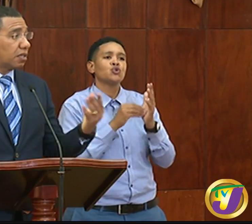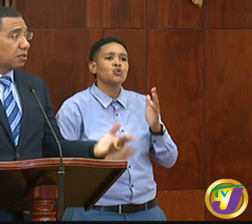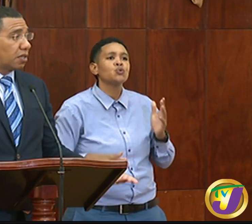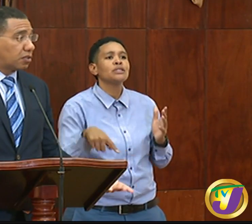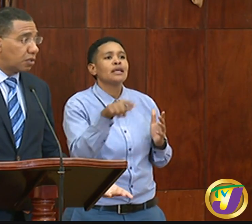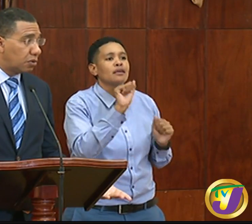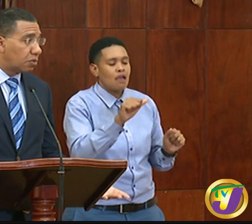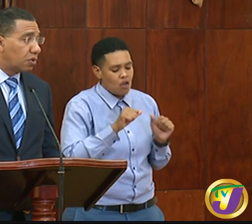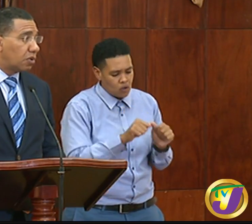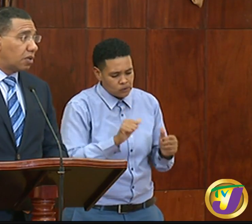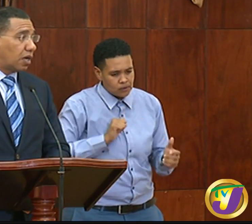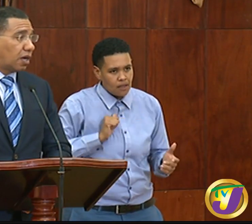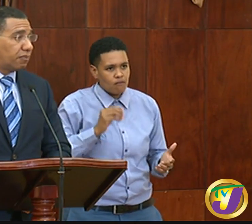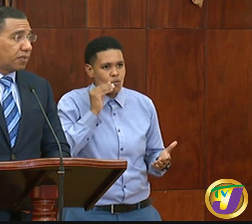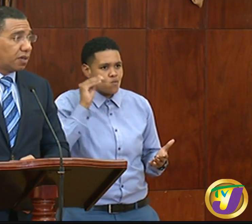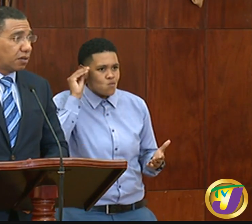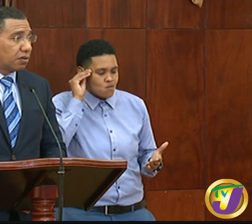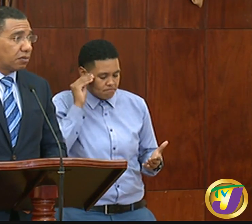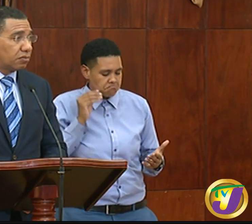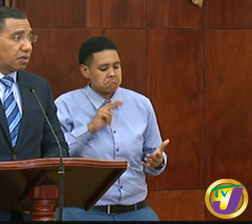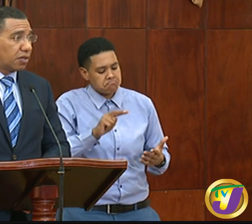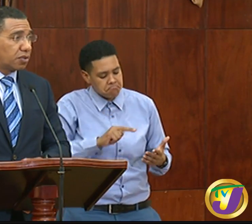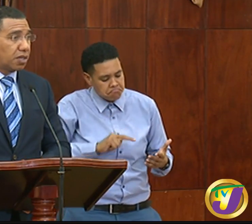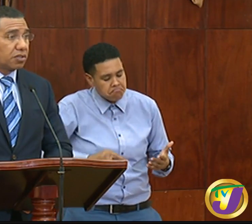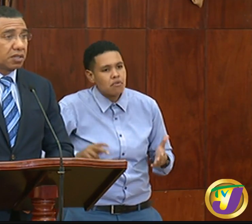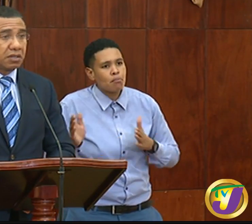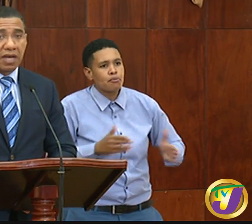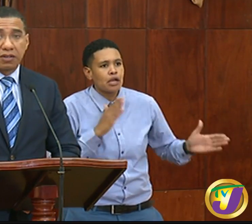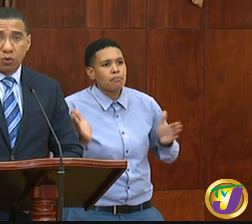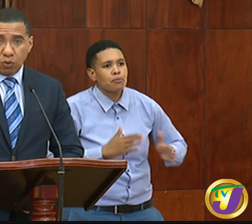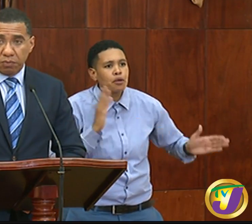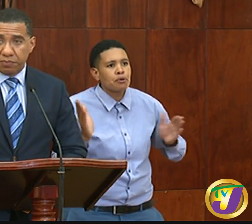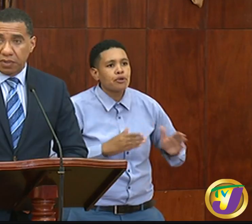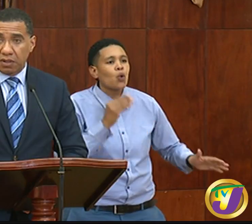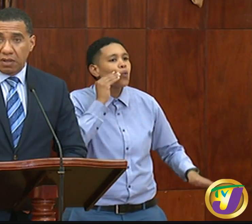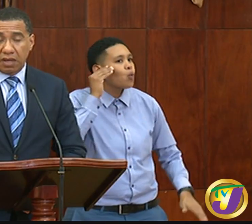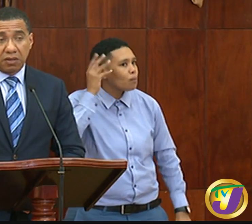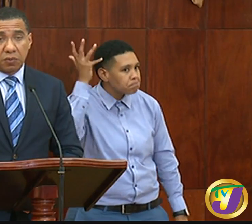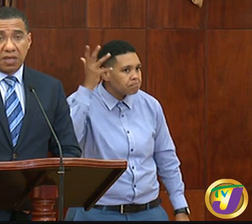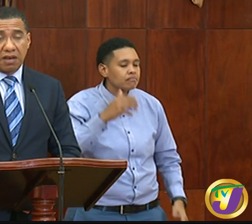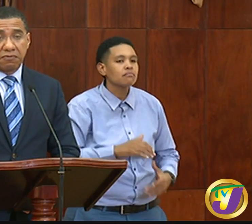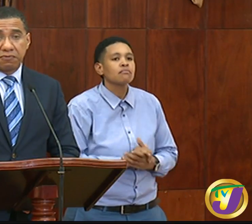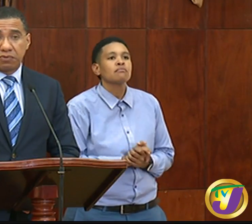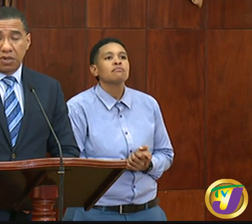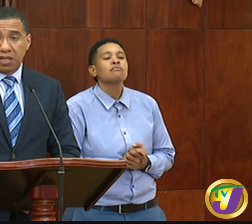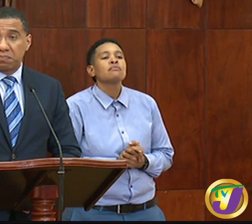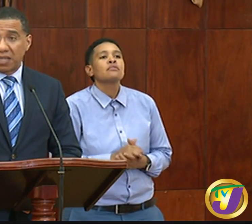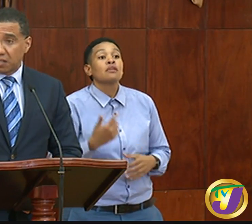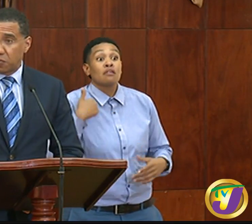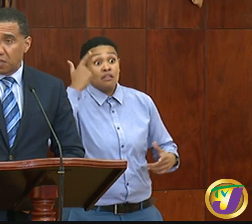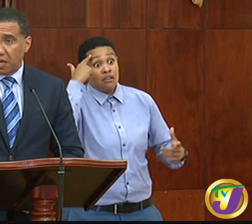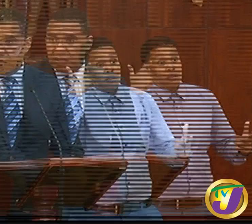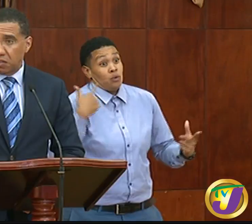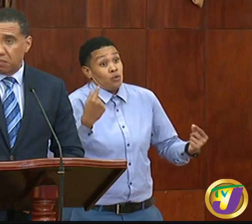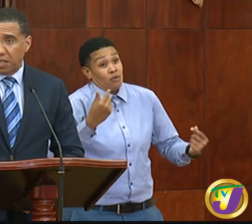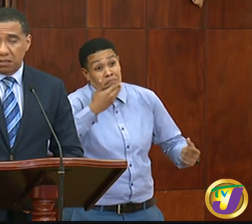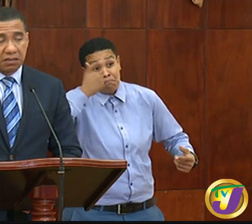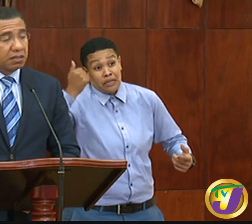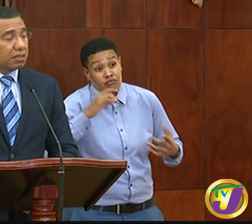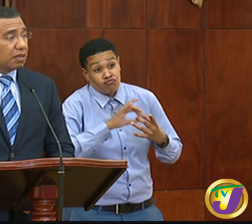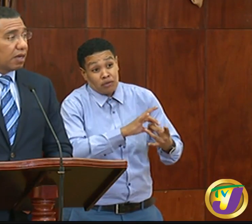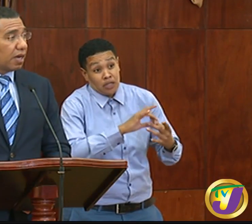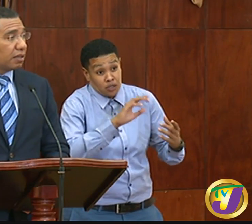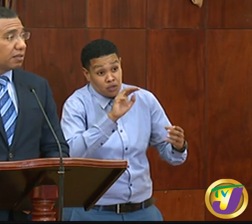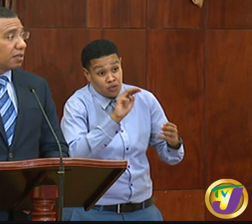that they can continue their education at home. I think we have done as best as we can in this